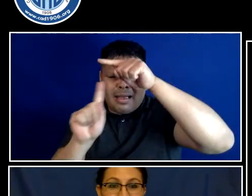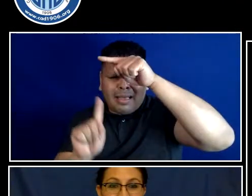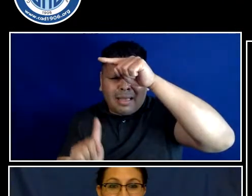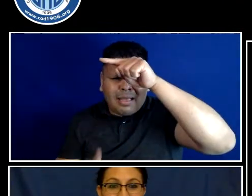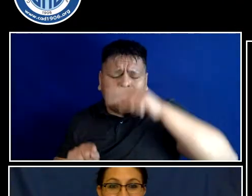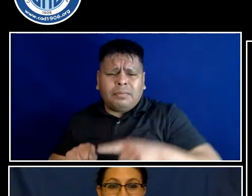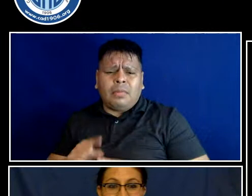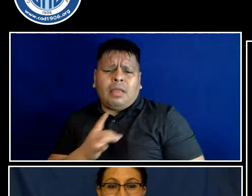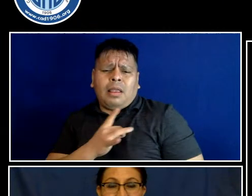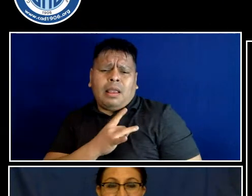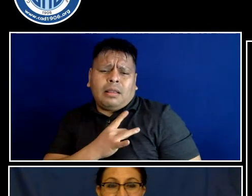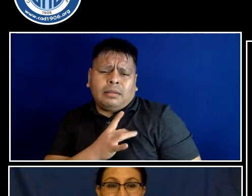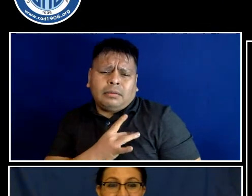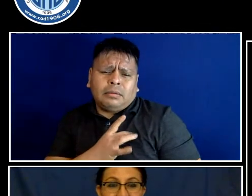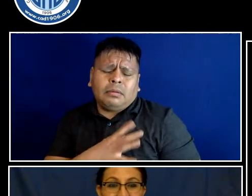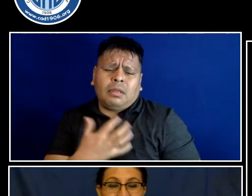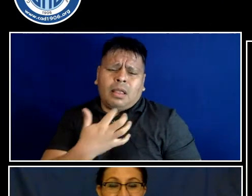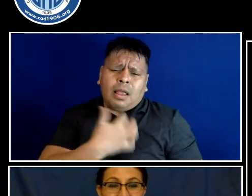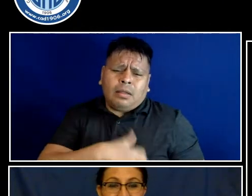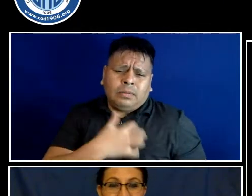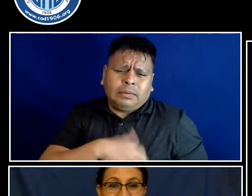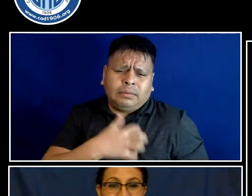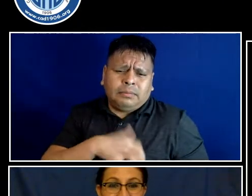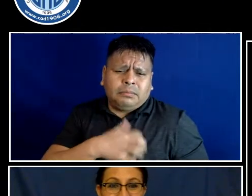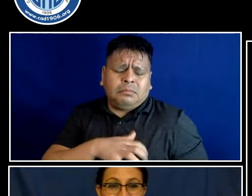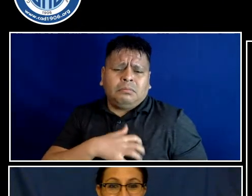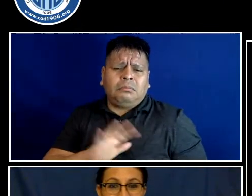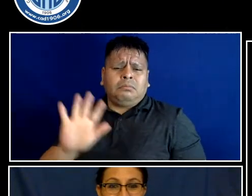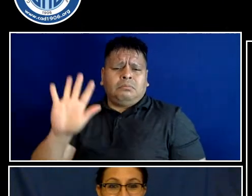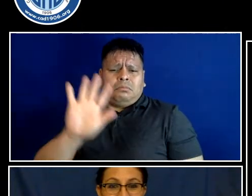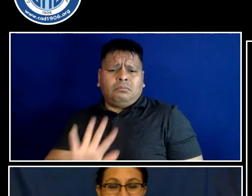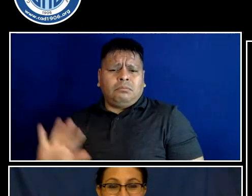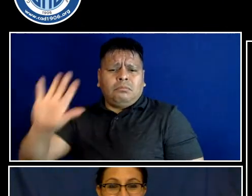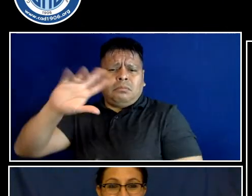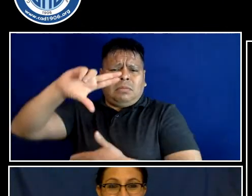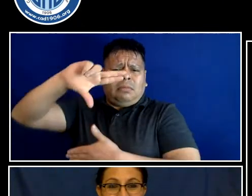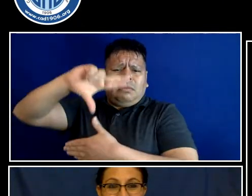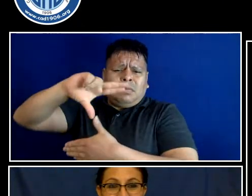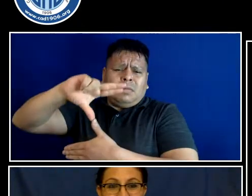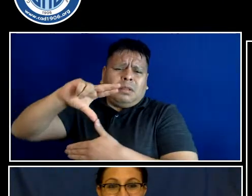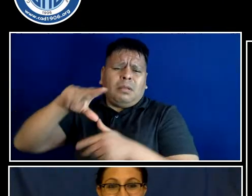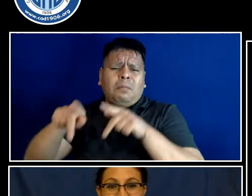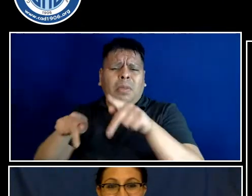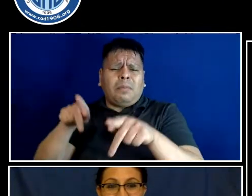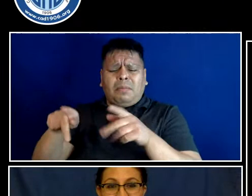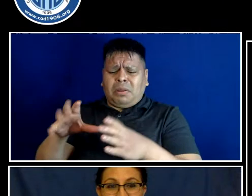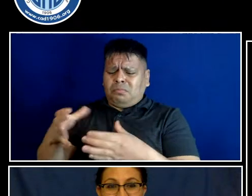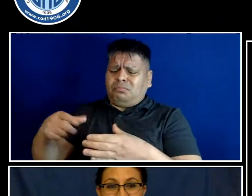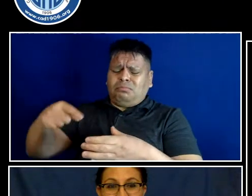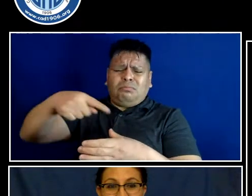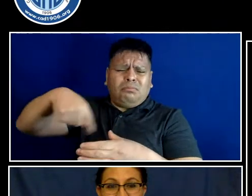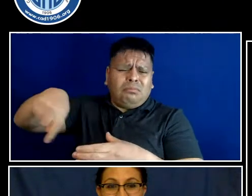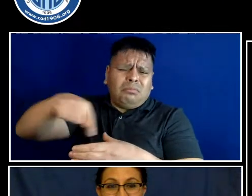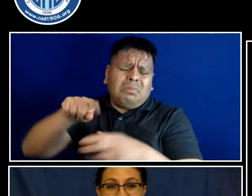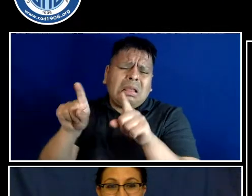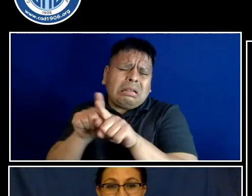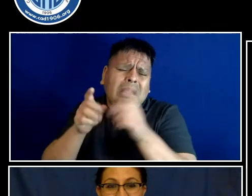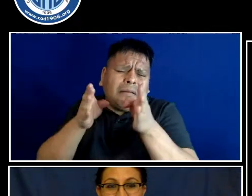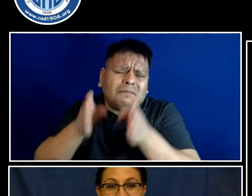identifies an individual that is from one of the Latin countries, anywhere from Mexico down to Chile,